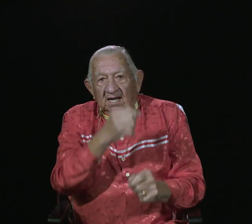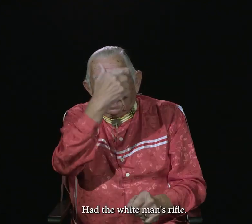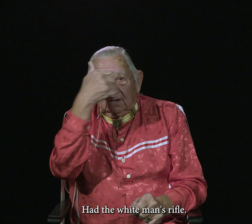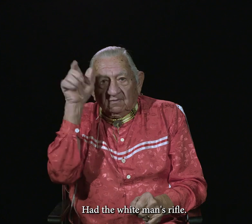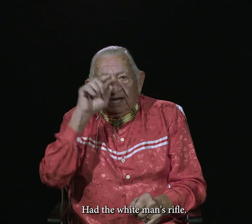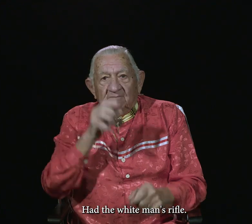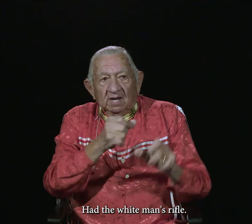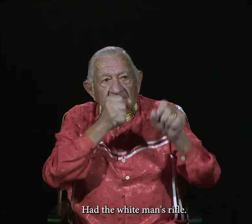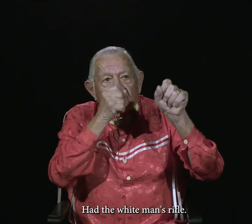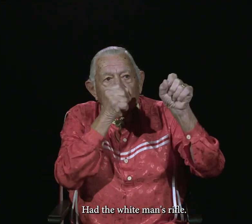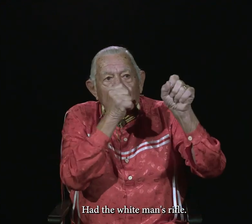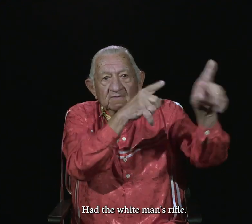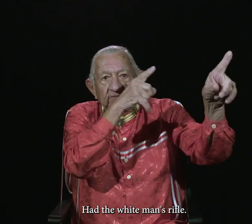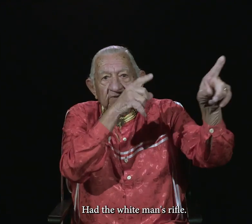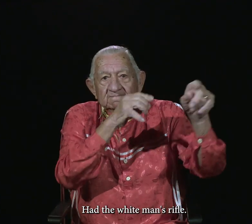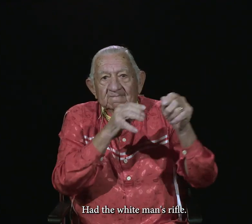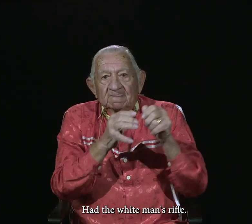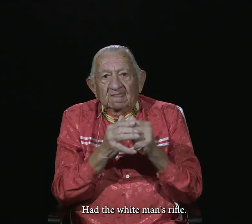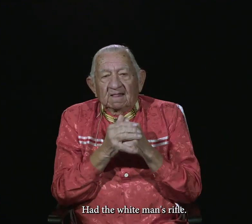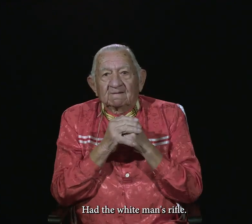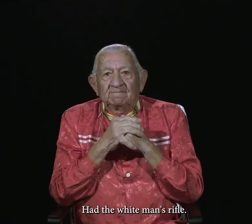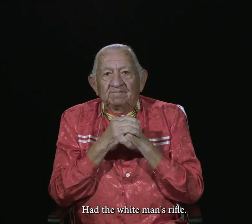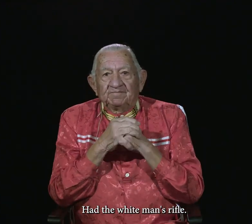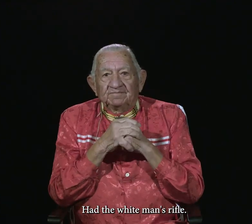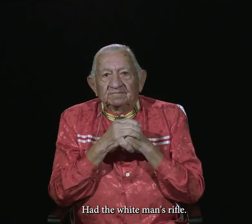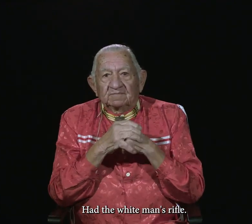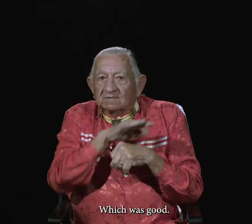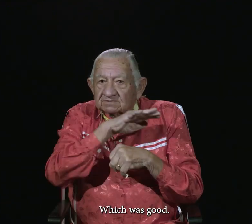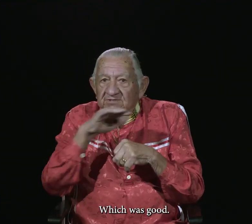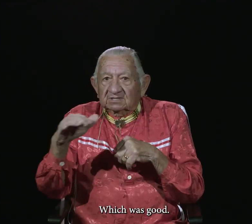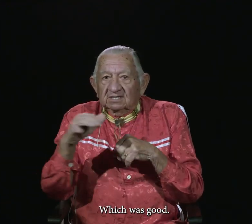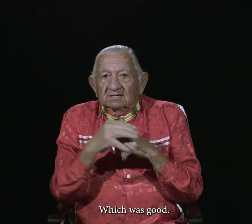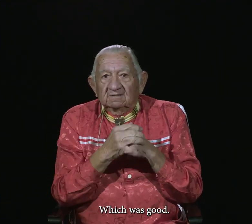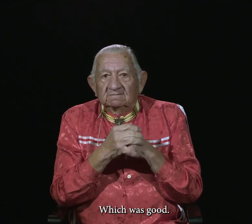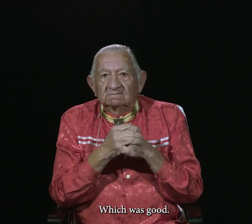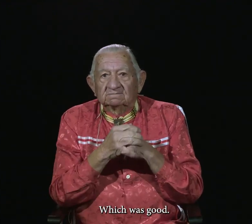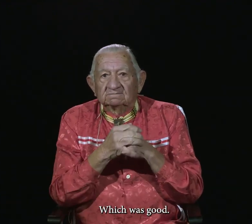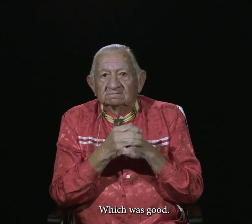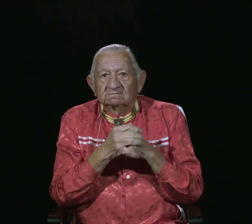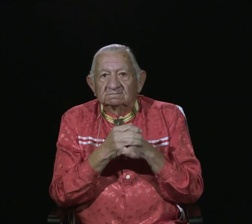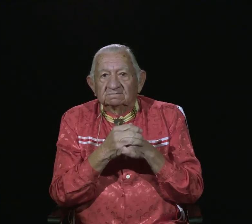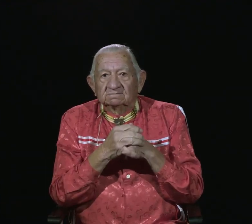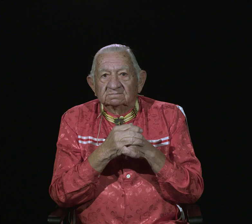had the white man's rifle, which was good.